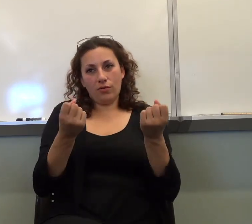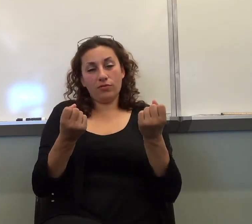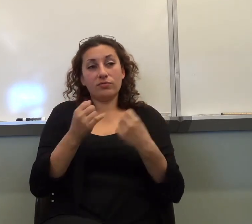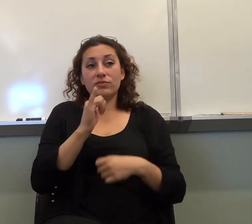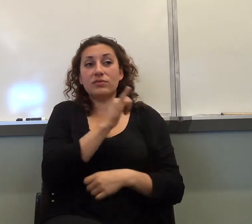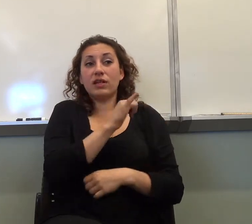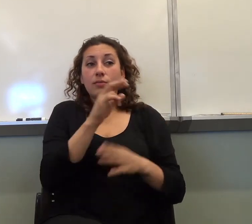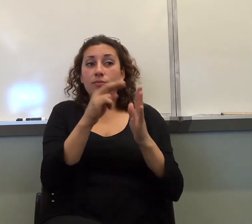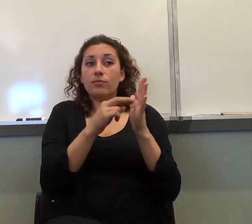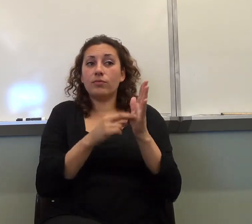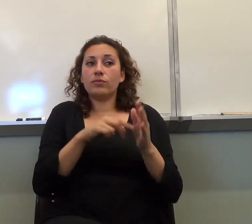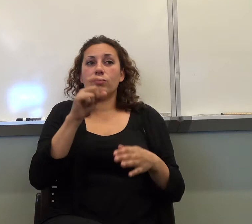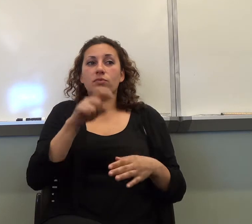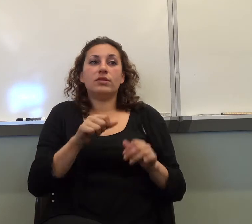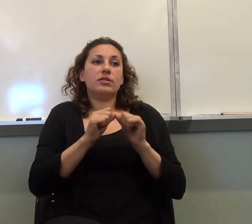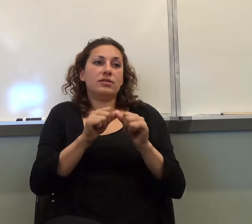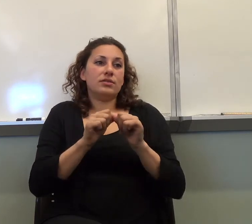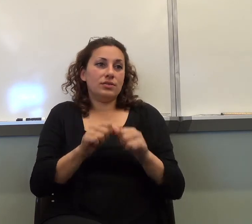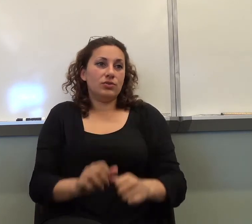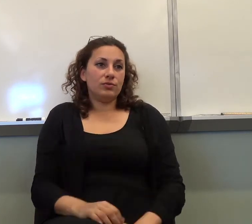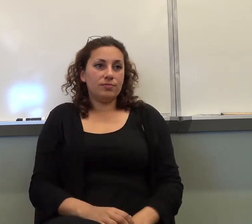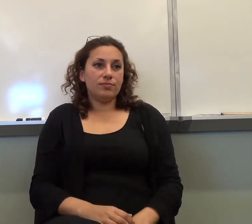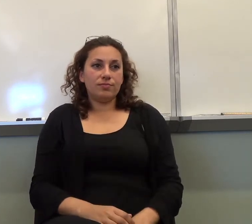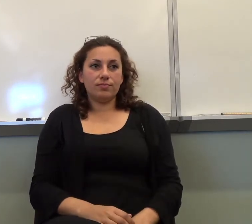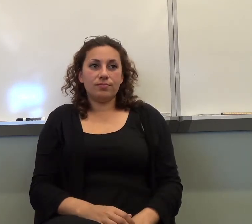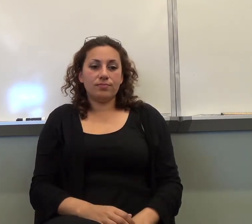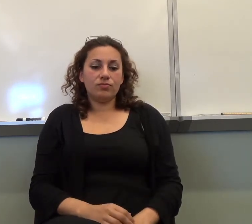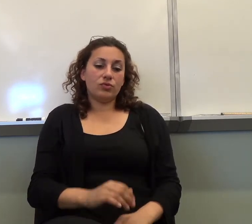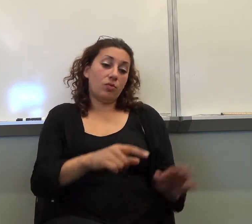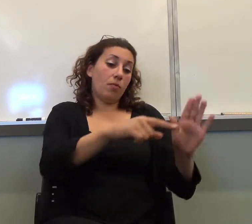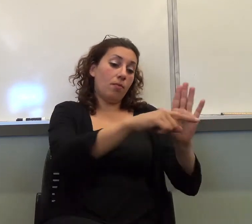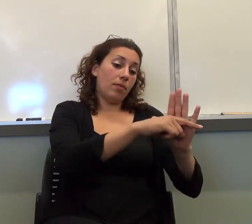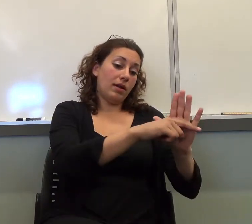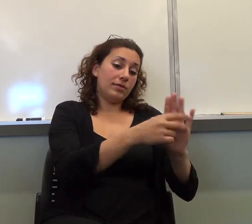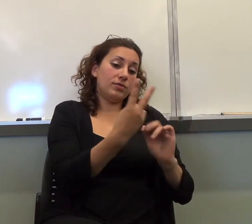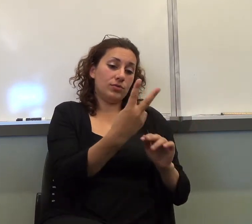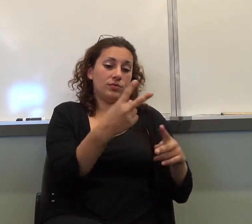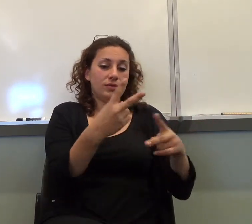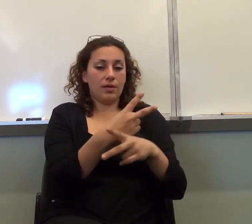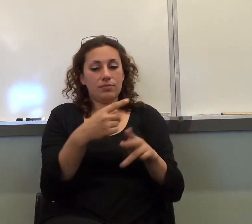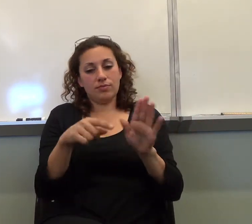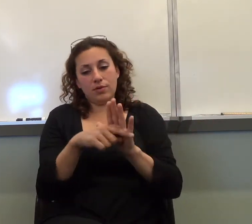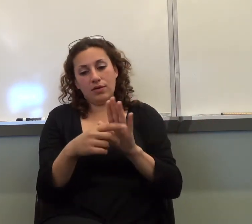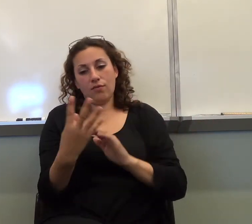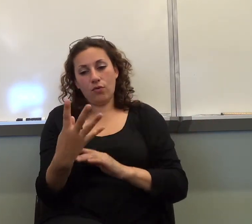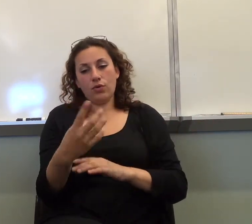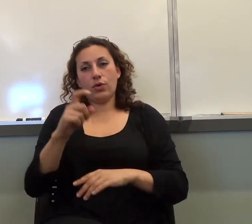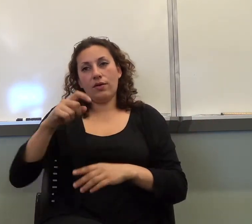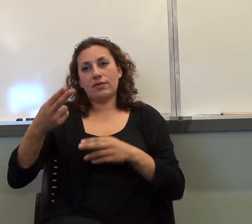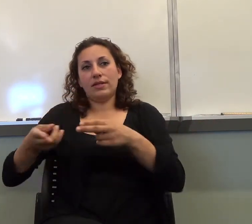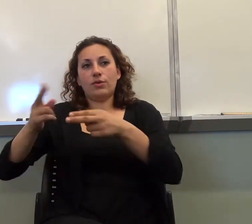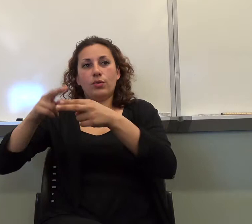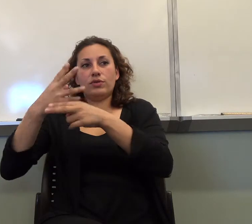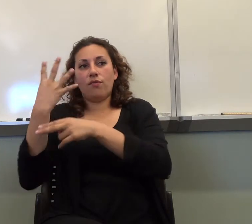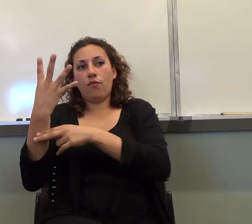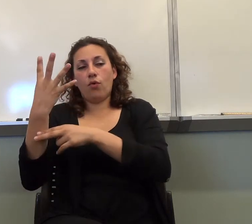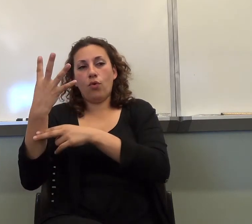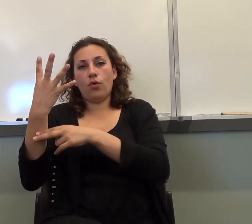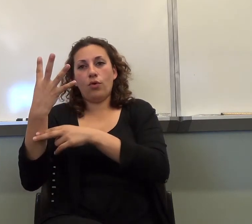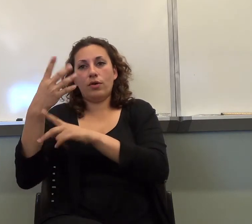continue. Likewise, this would be a minus 2 times a minus 4. That better go up by 4 degrees to a positive 8, and so